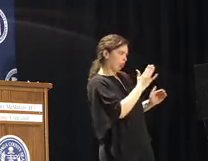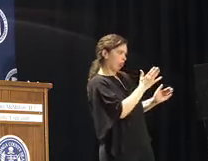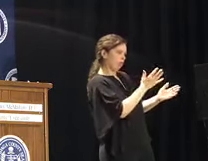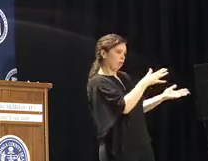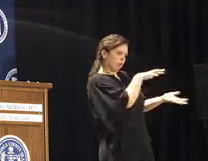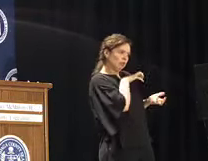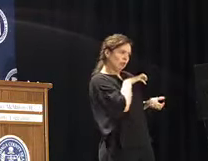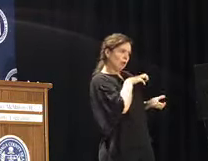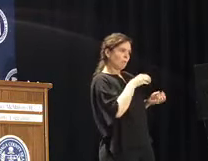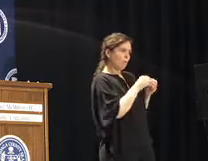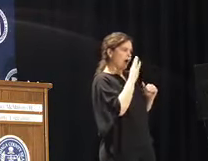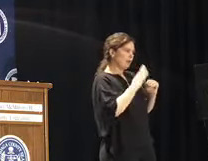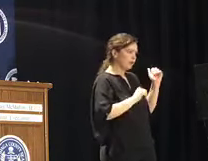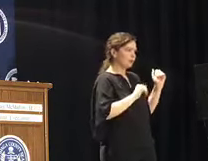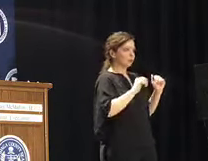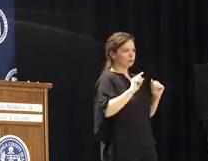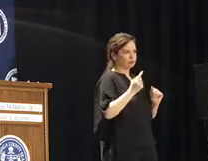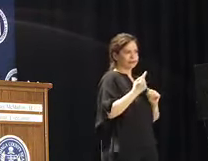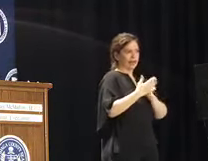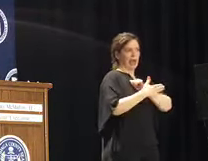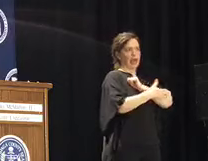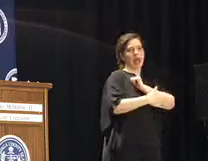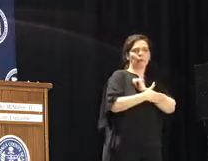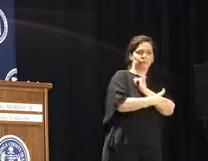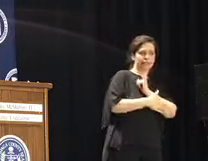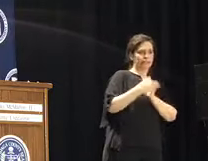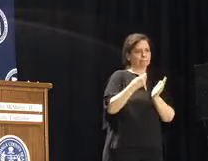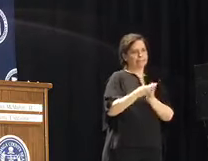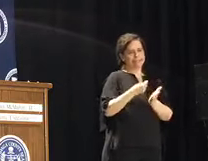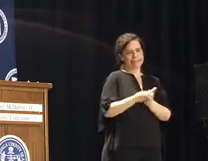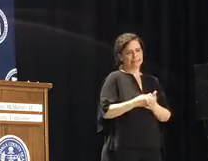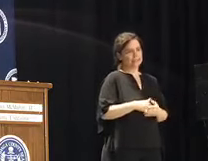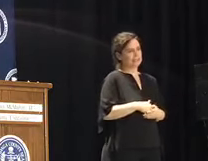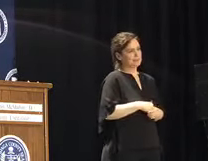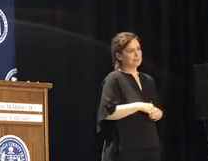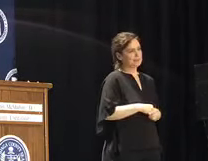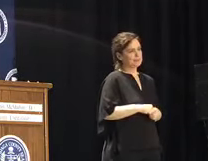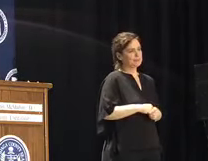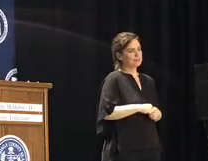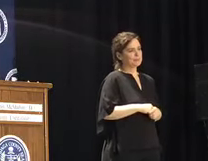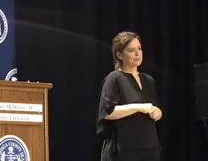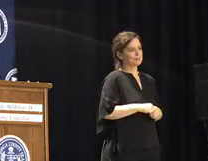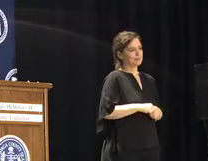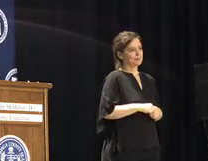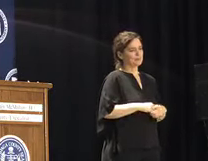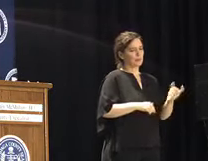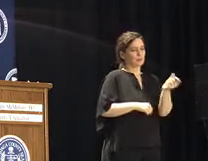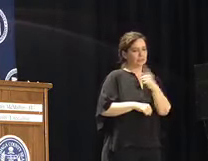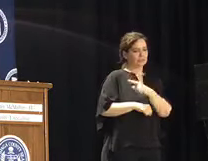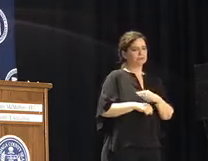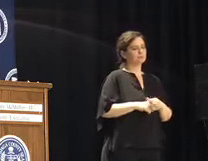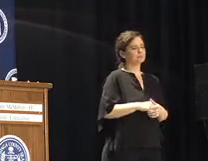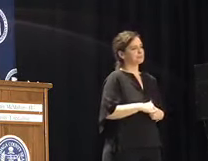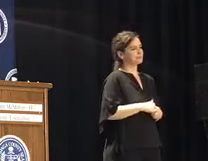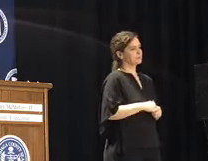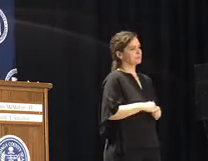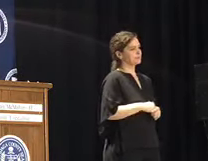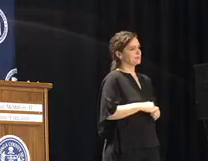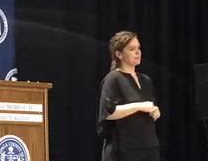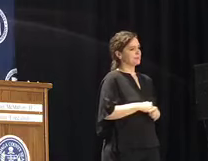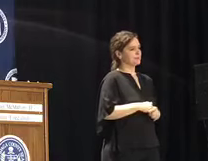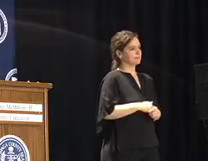kind of formal partnership you could forge with a smaller county that's maybe sent a lot of people here to make the pitch to the bill